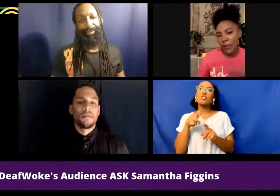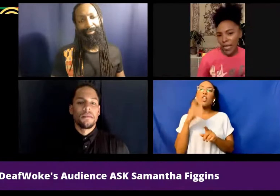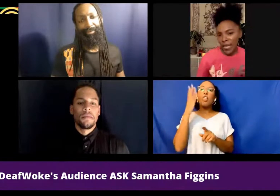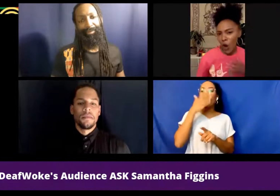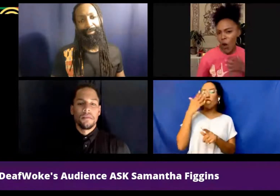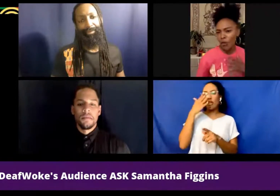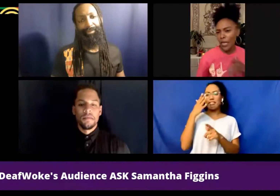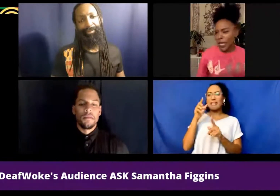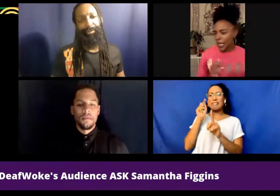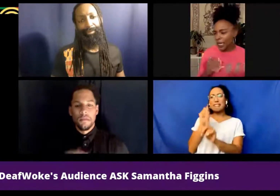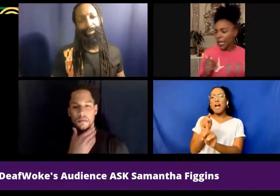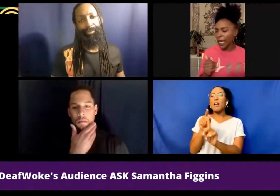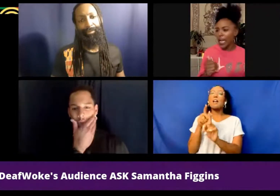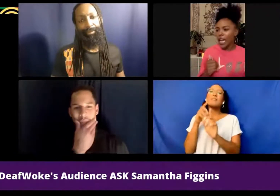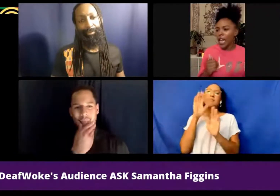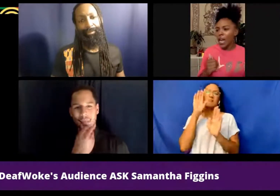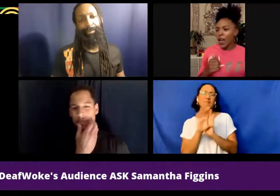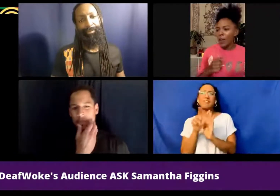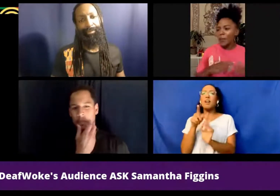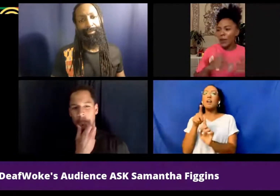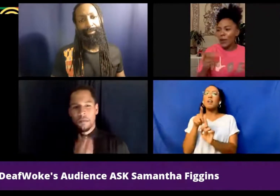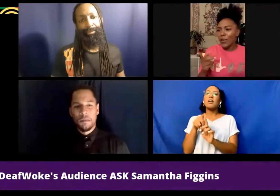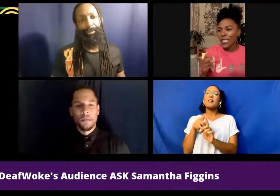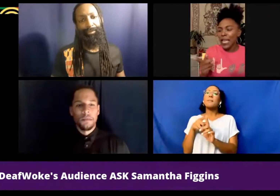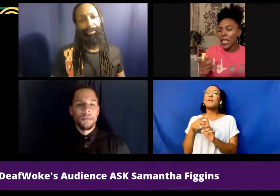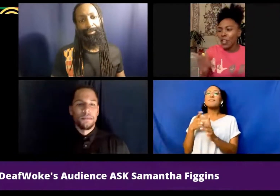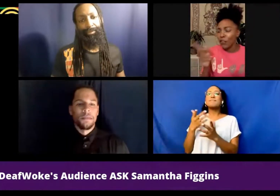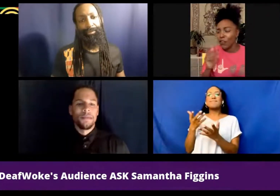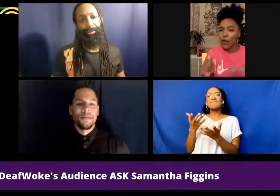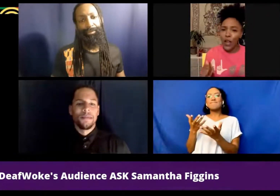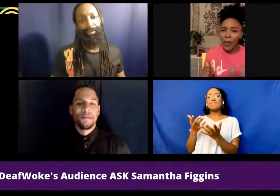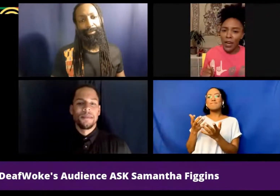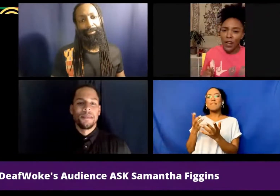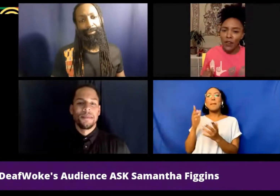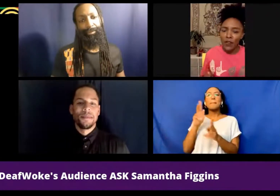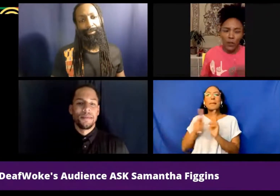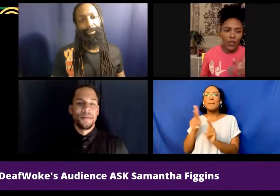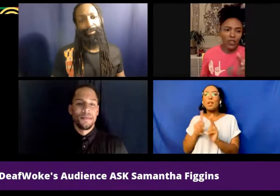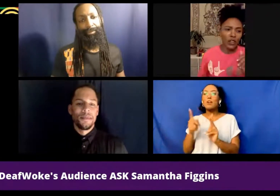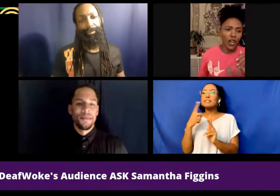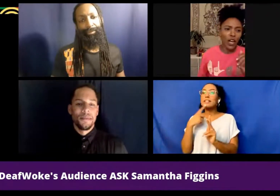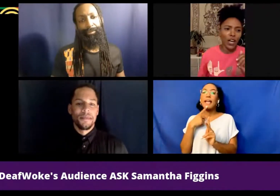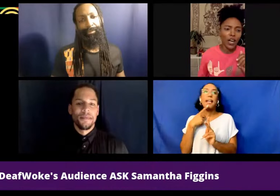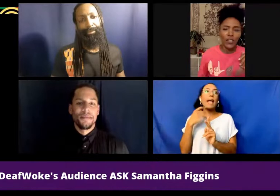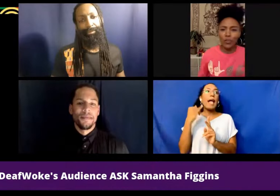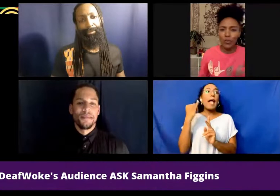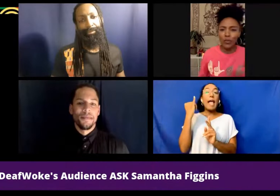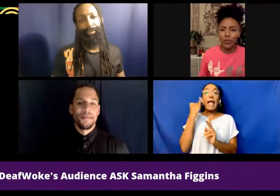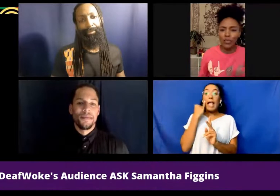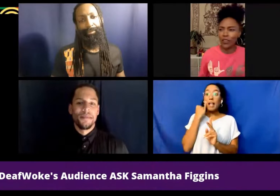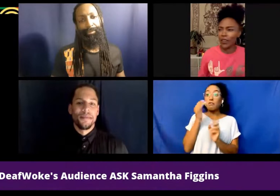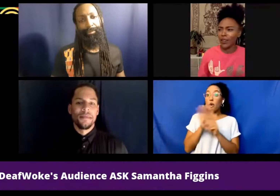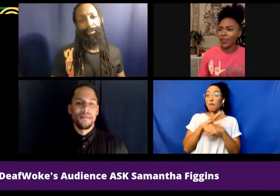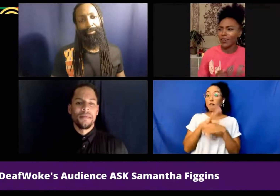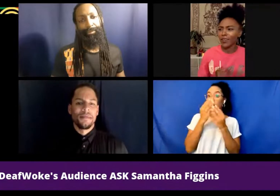should spend my COVID. Like, people are saying, if you don't come out of COVID with a